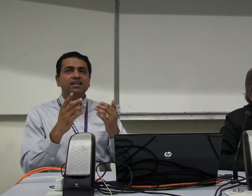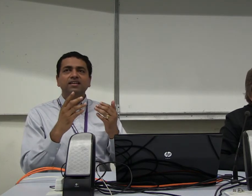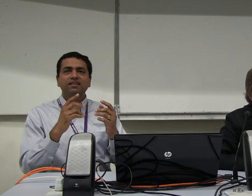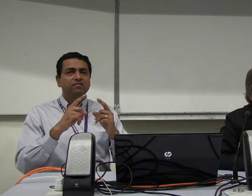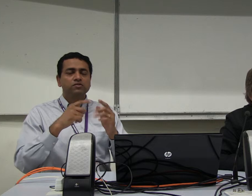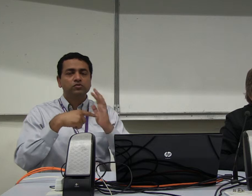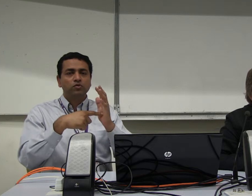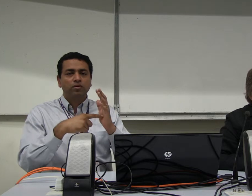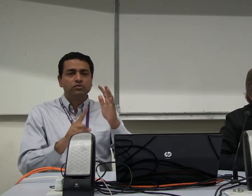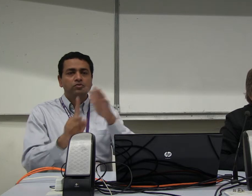Today, devices